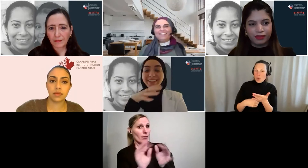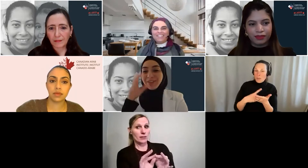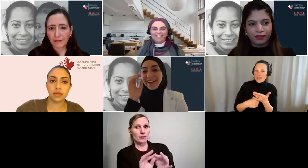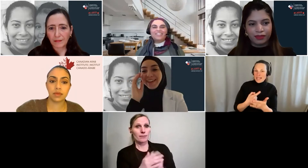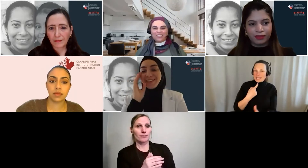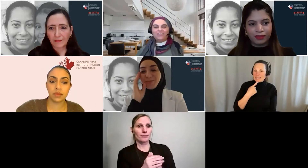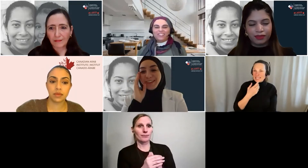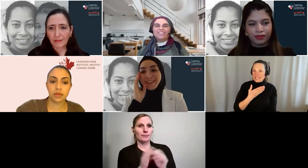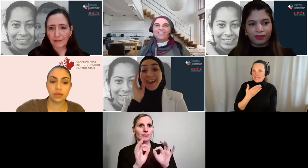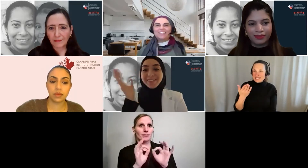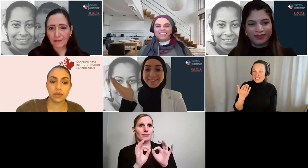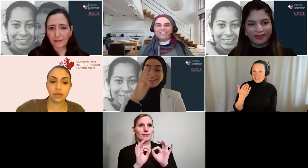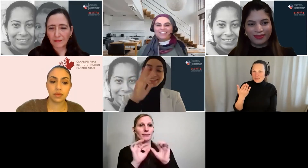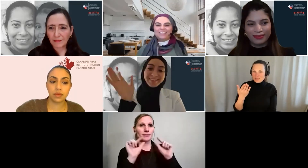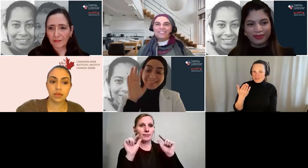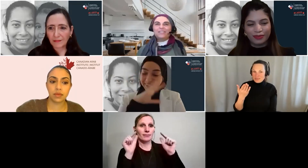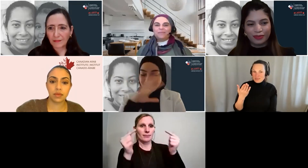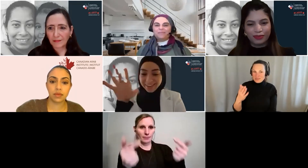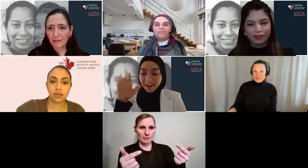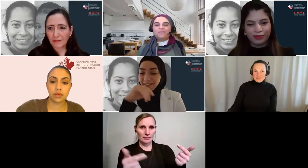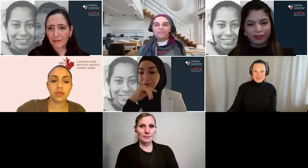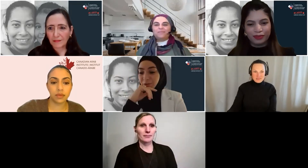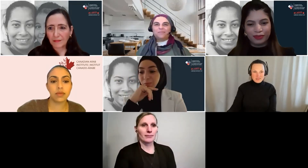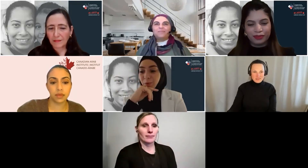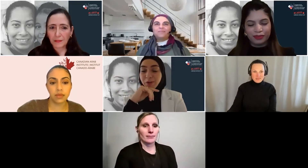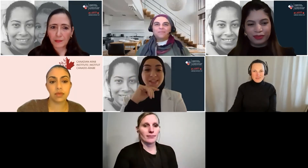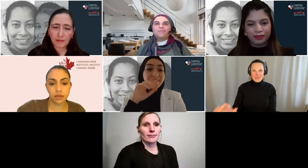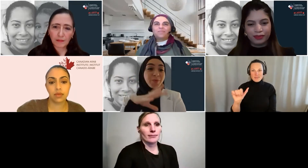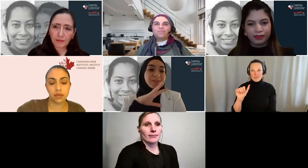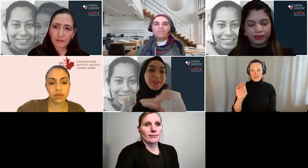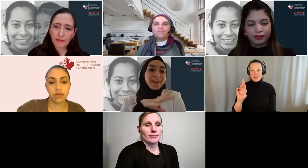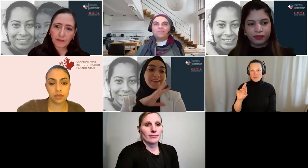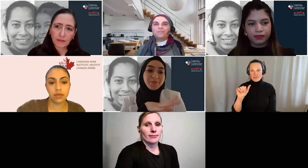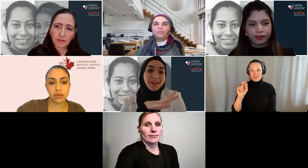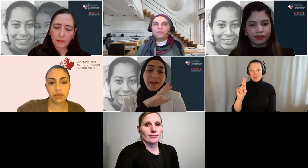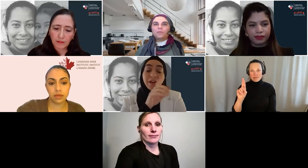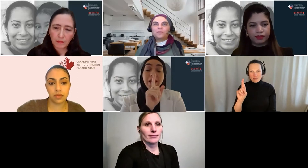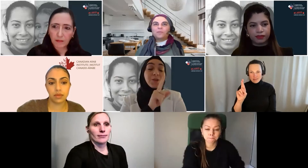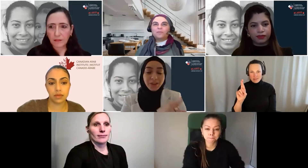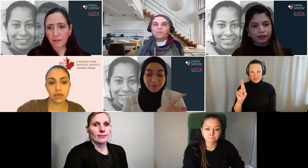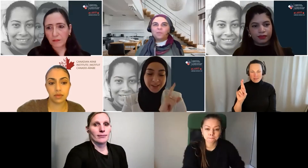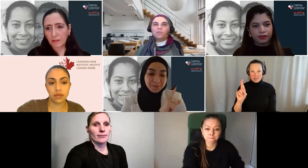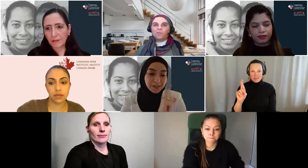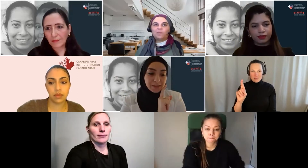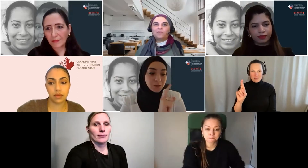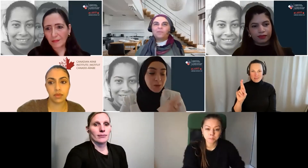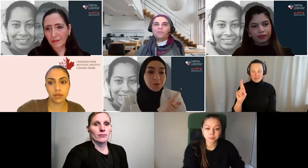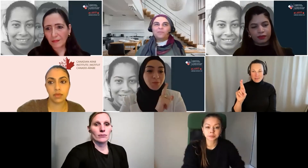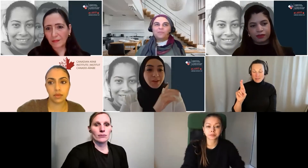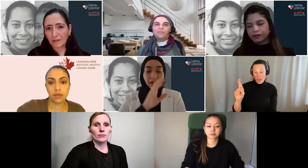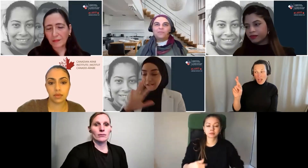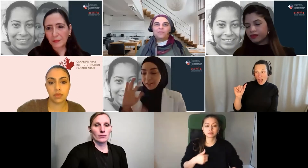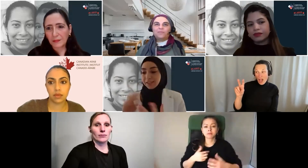think Lola and Ravina, they really highlighted great points, and I wanted to thank Lola first, because thank you so